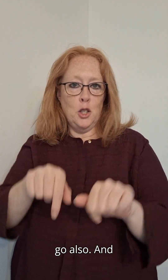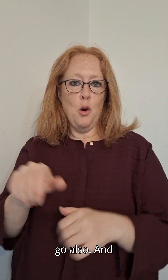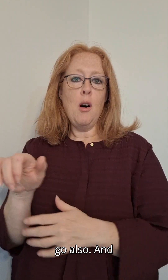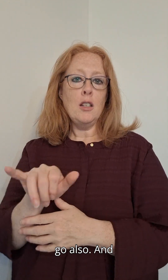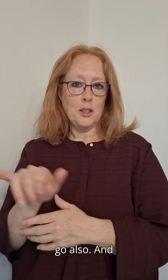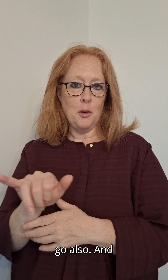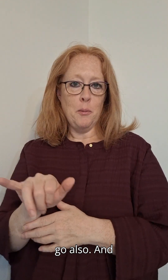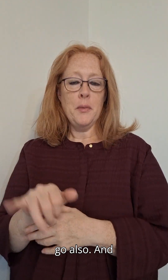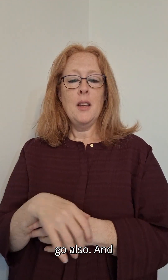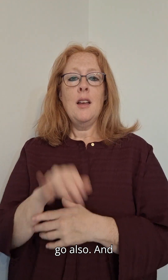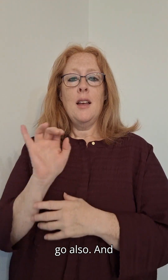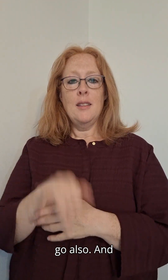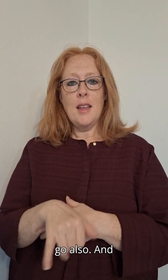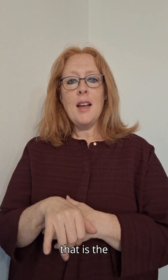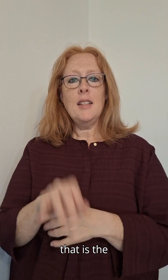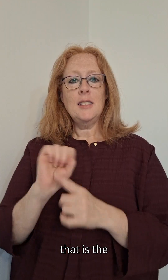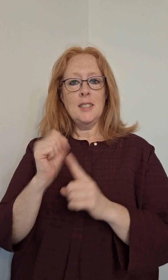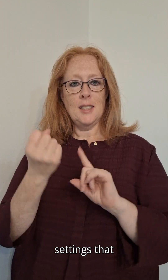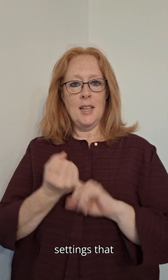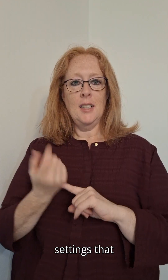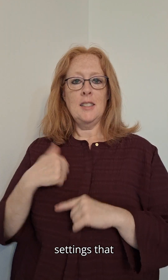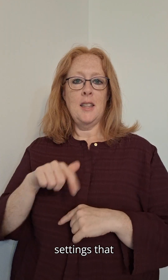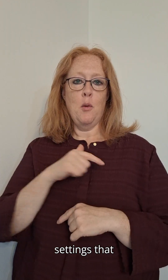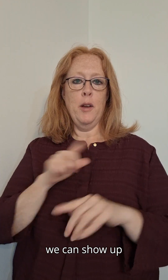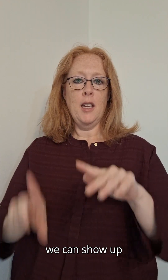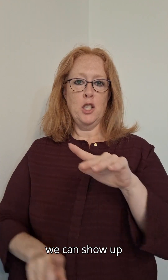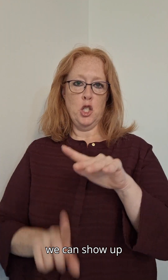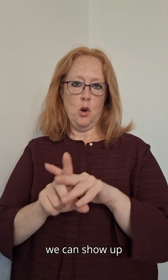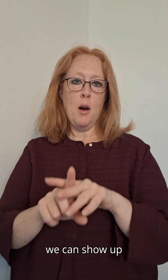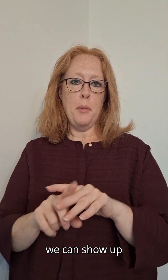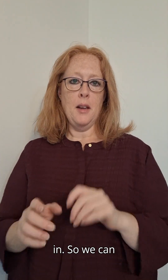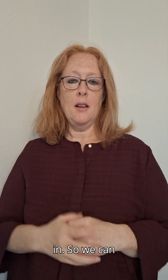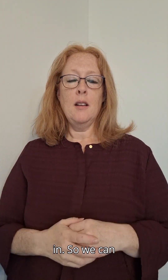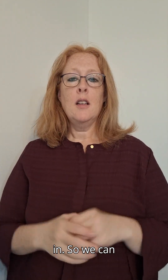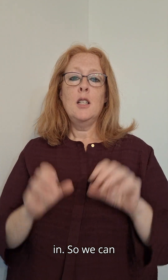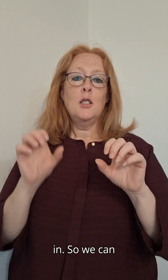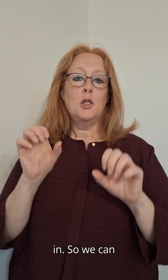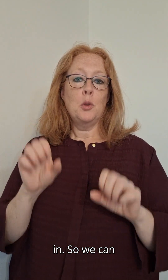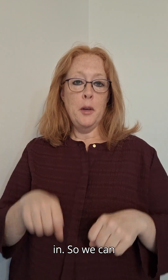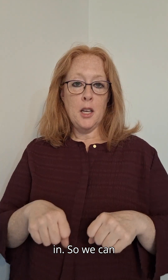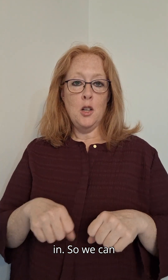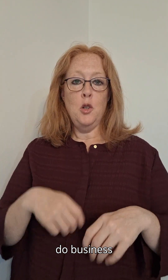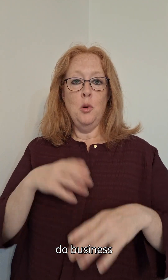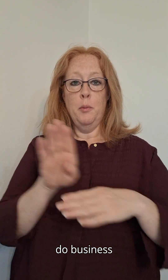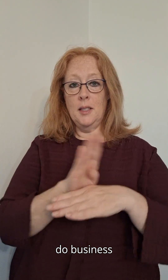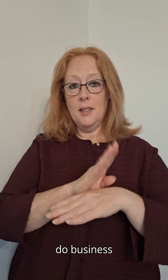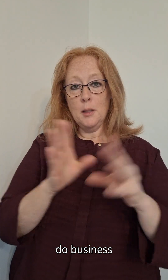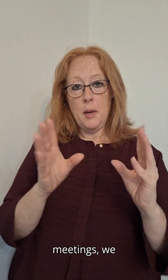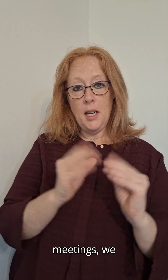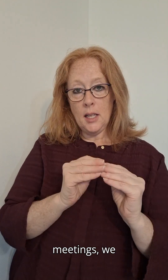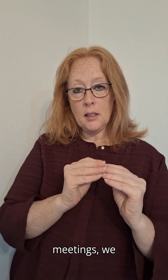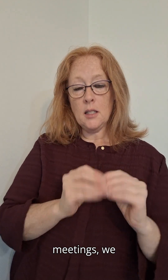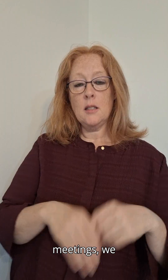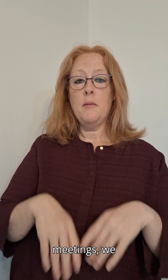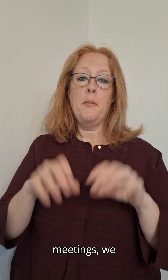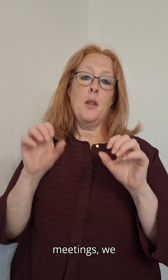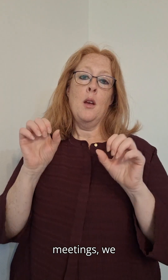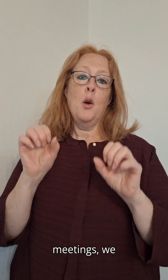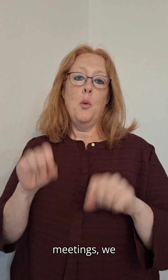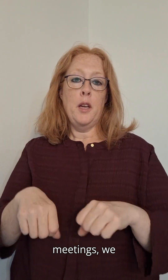go also. And that is the settings that we can show up in. So we can do business meetings, we can